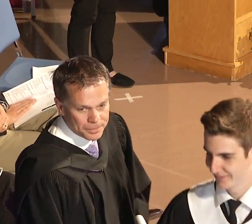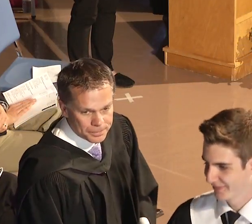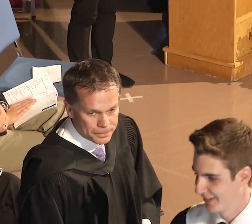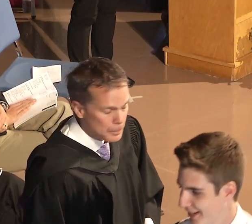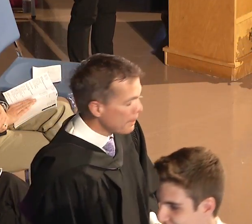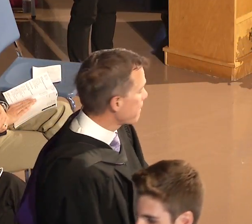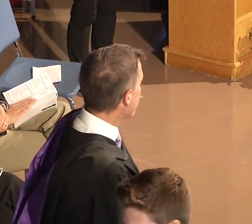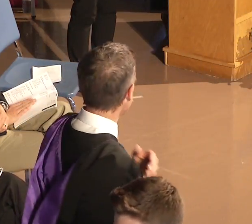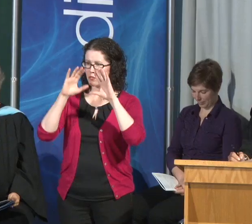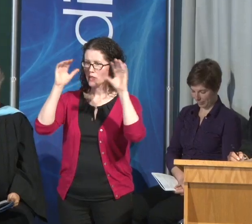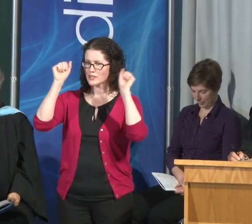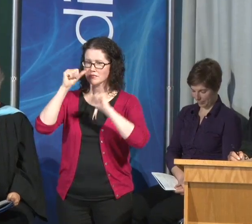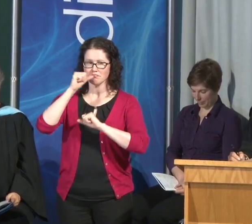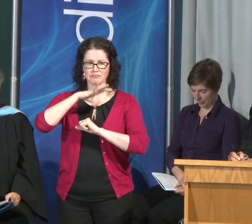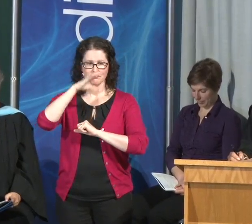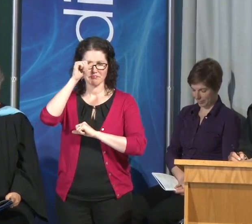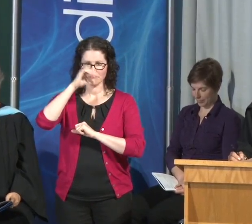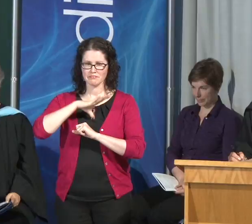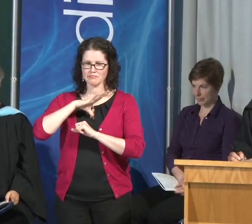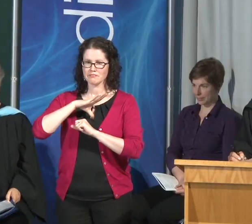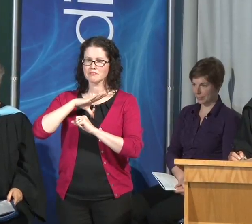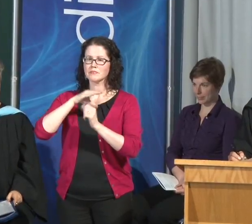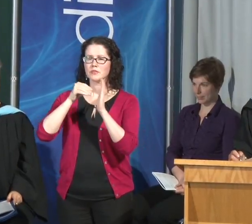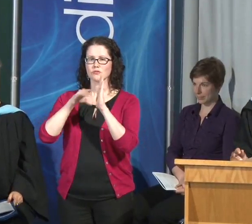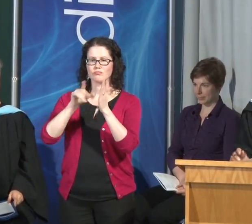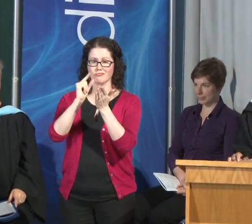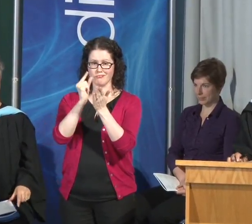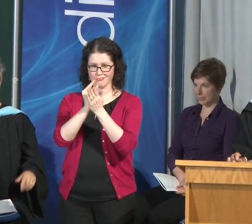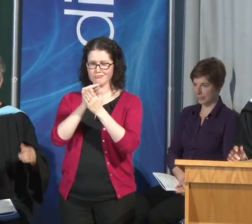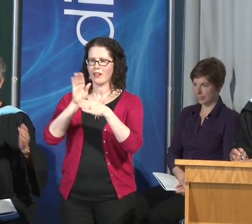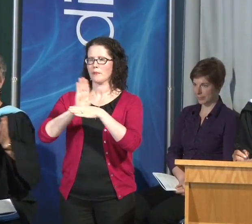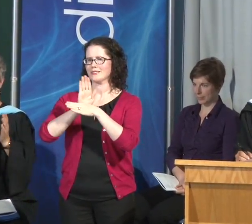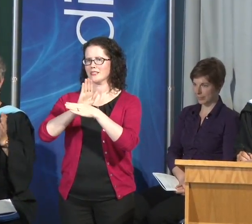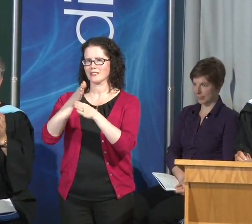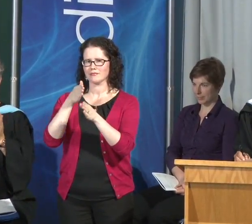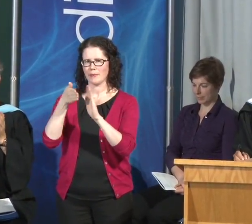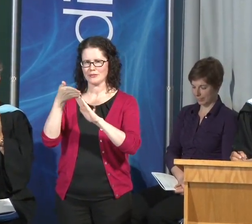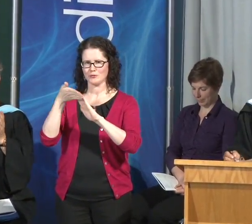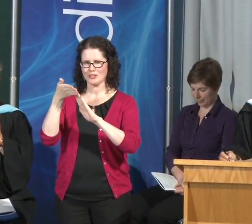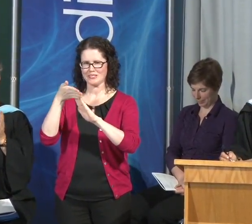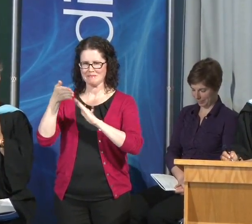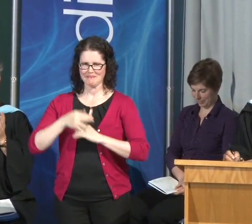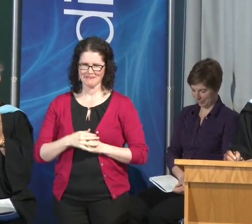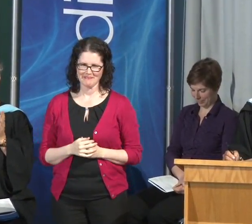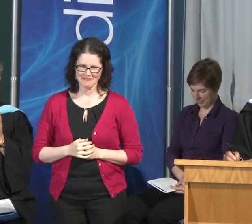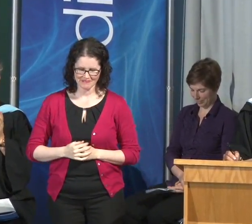Mr. President, ladies and gentlemen, the graduates in Business Administration.